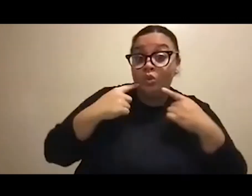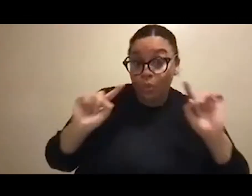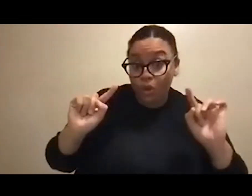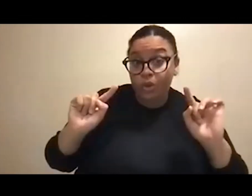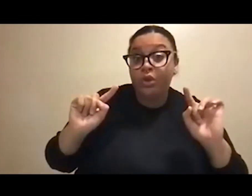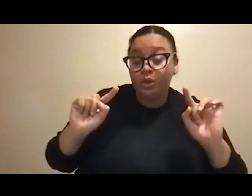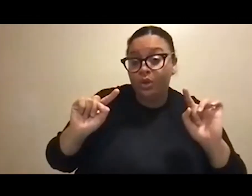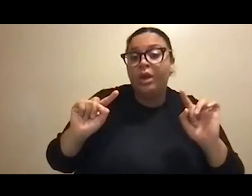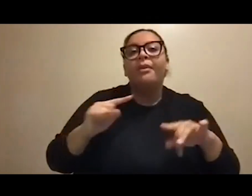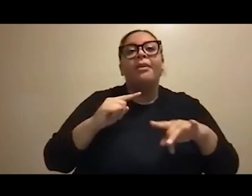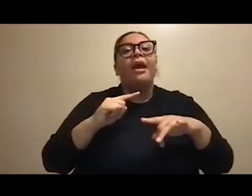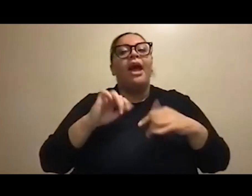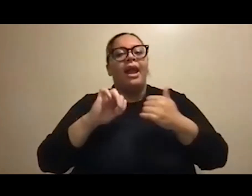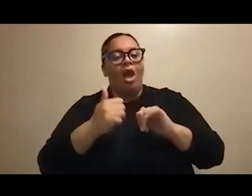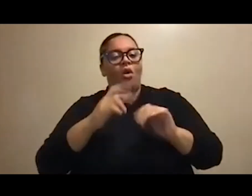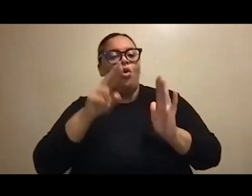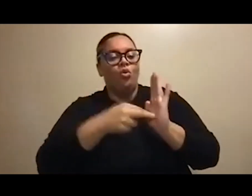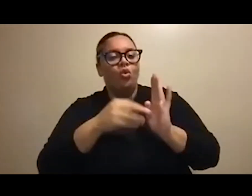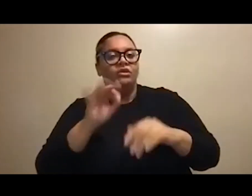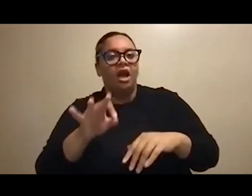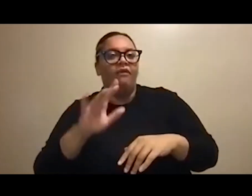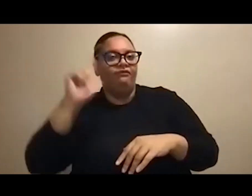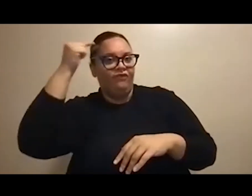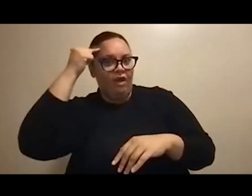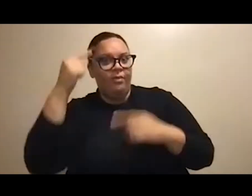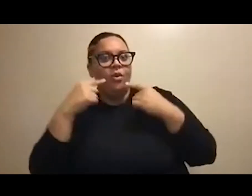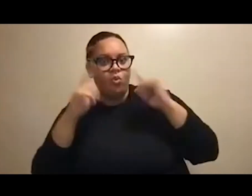American government operates, the sorts of